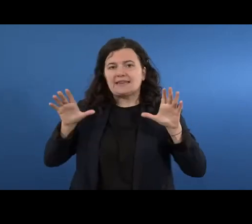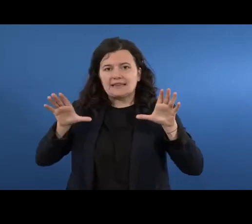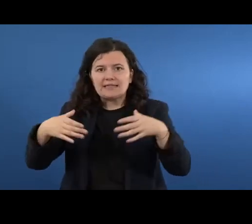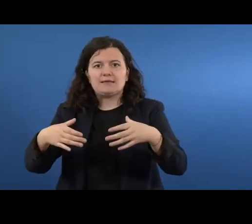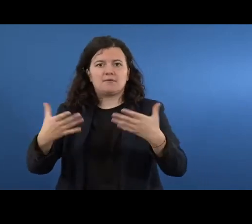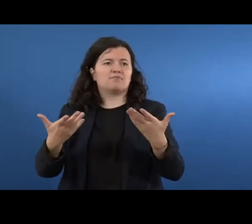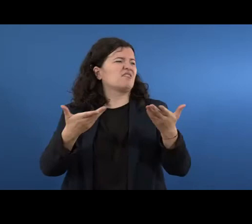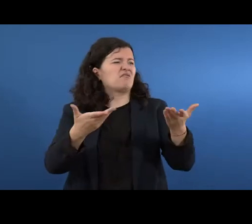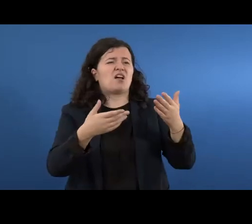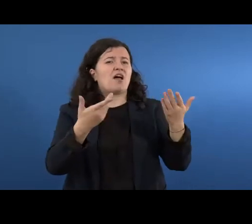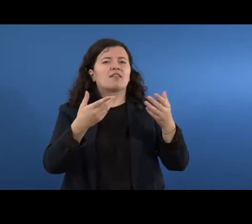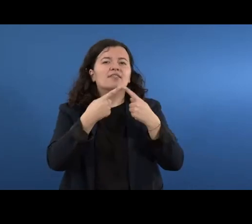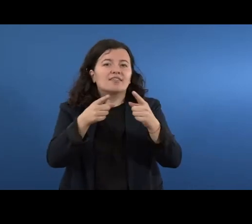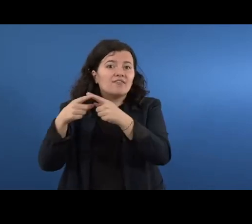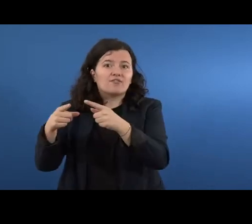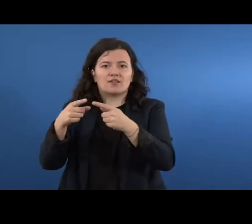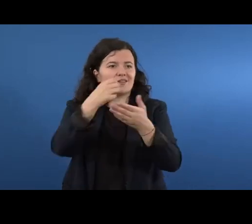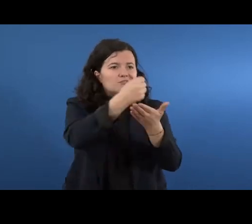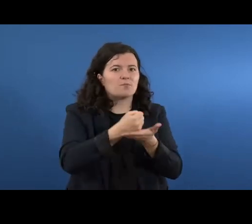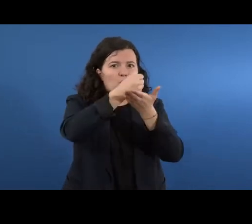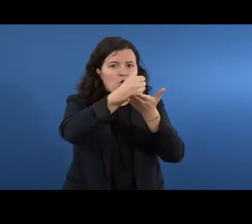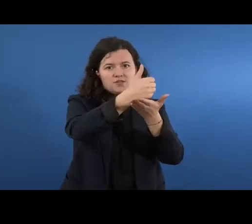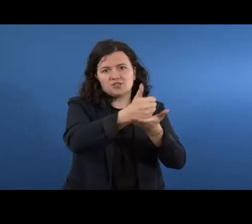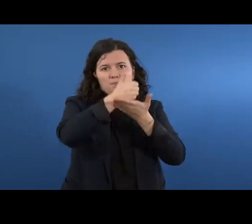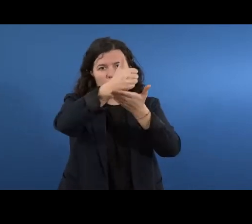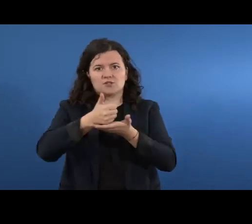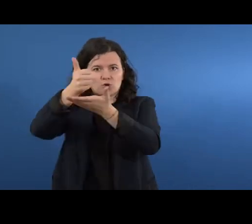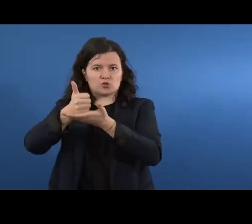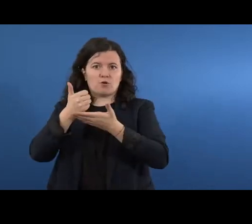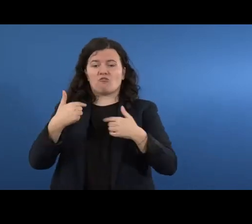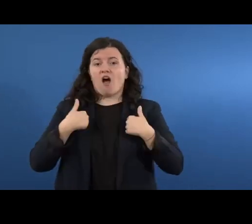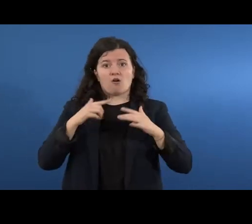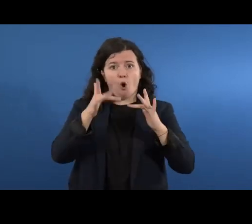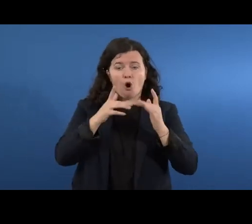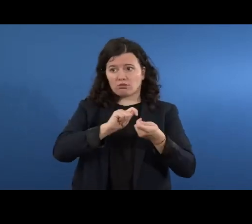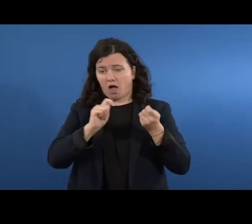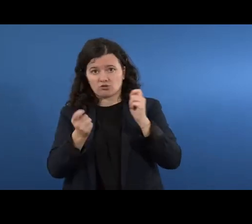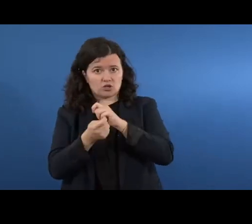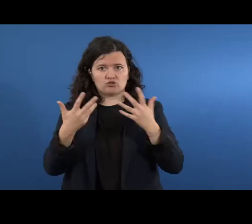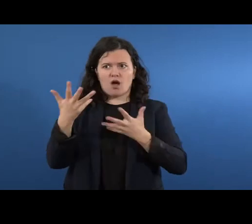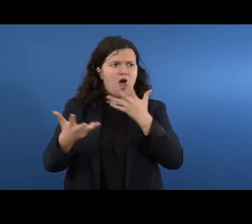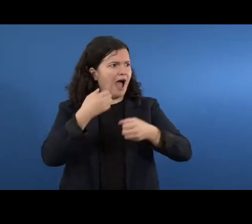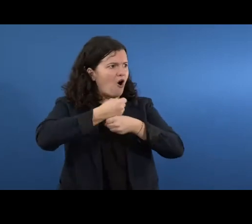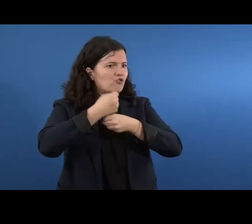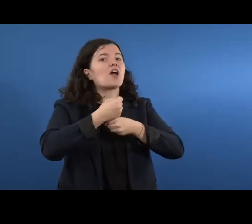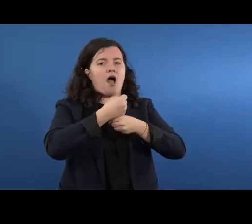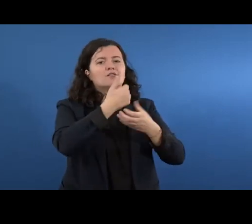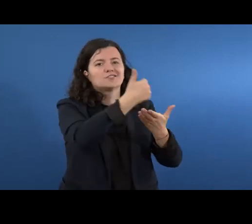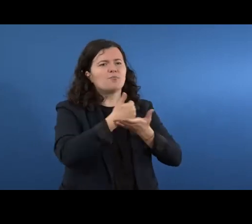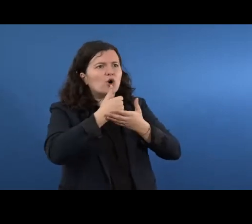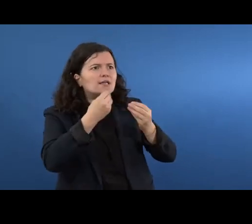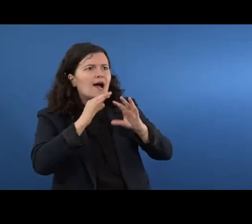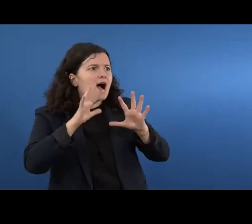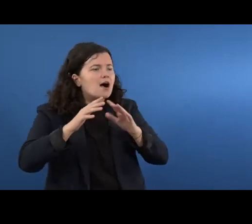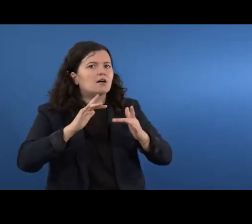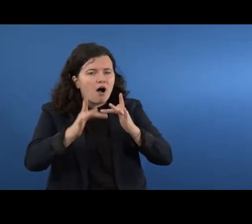and support to employees because of the digitalization of the working environment. So the same type of